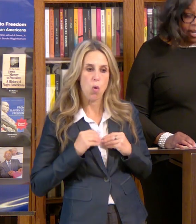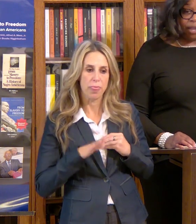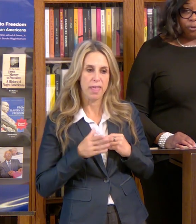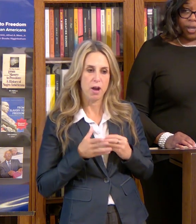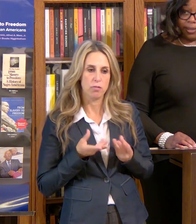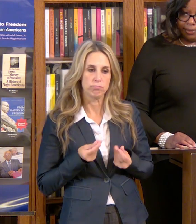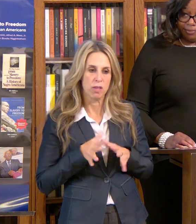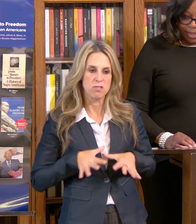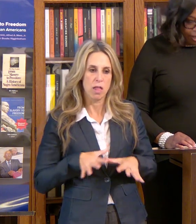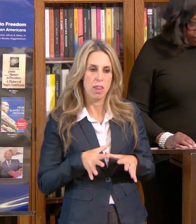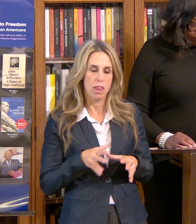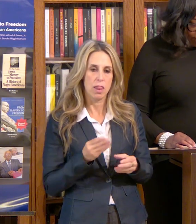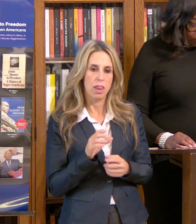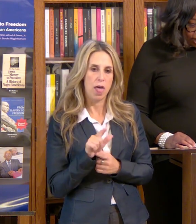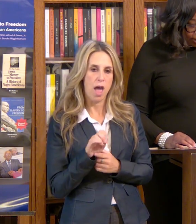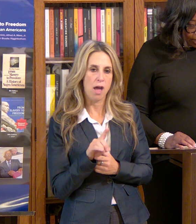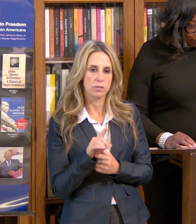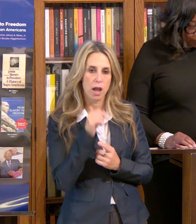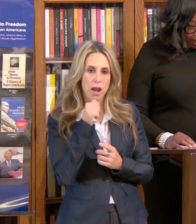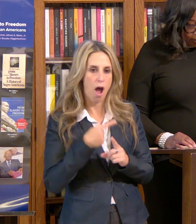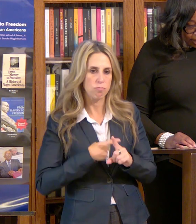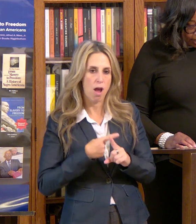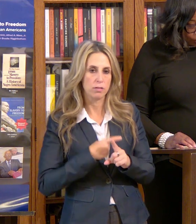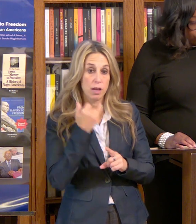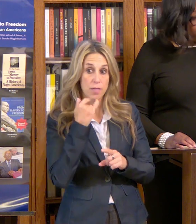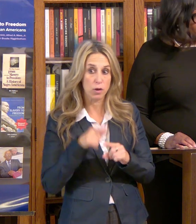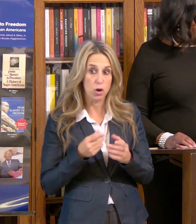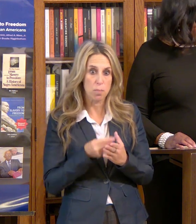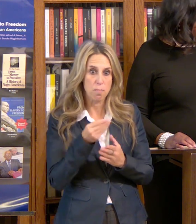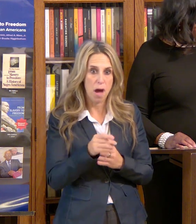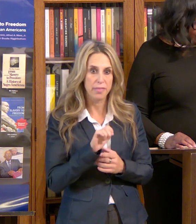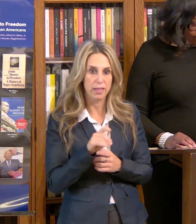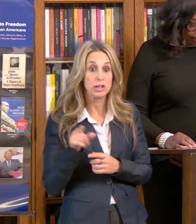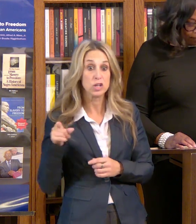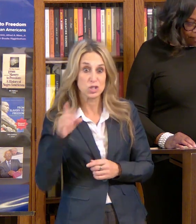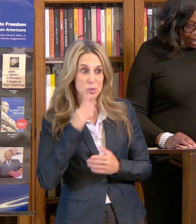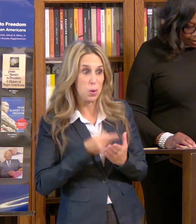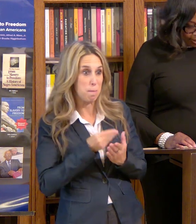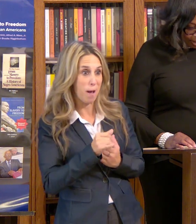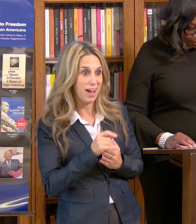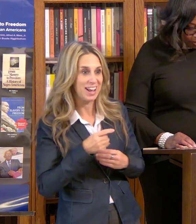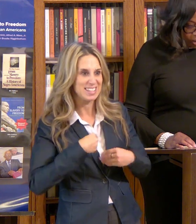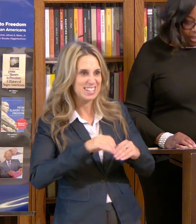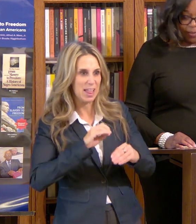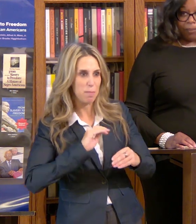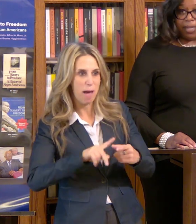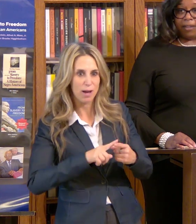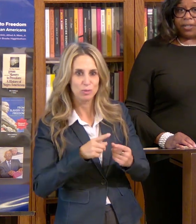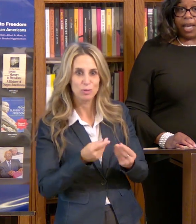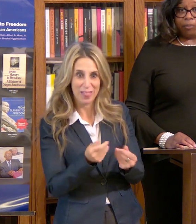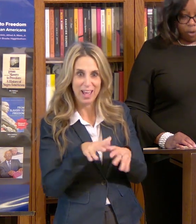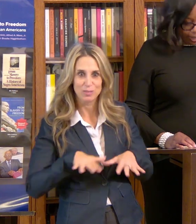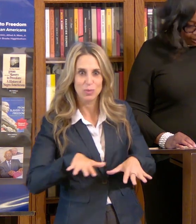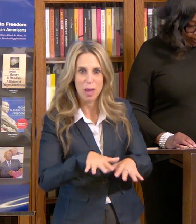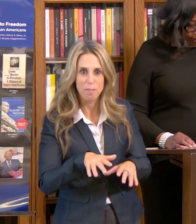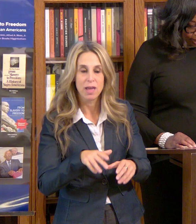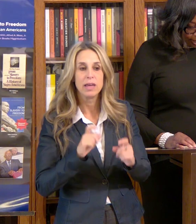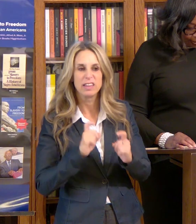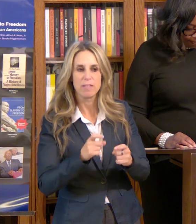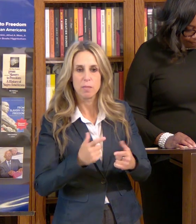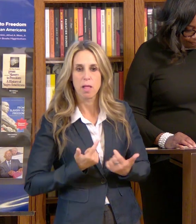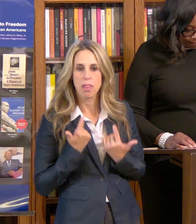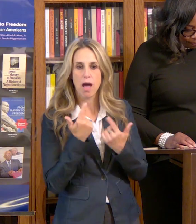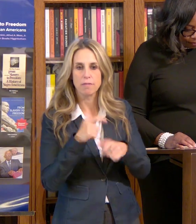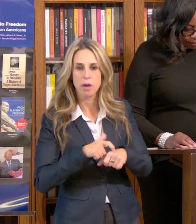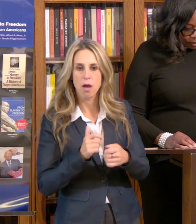land and not rent if they were not able to buy the land she would buy it and sell it back to them or give them lifetime rights to